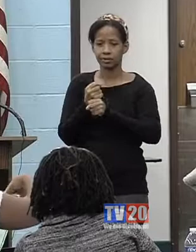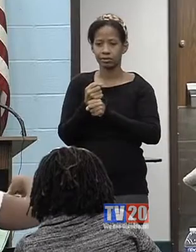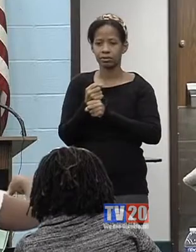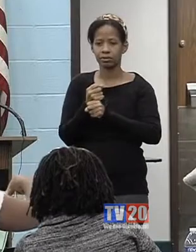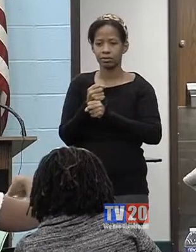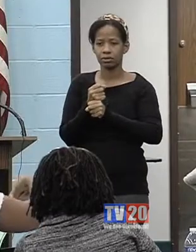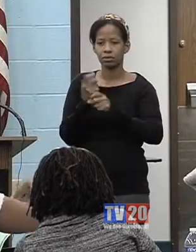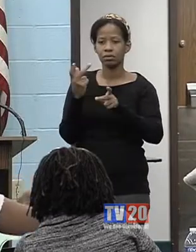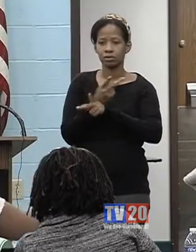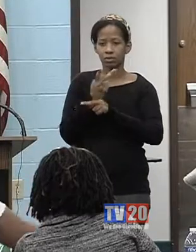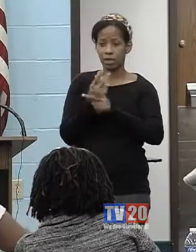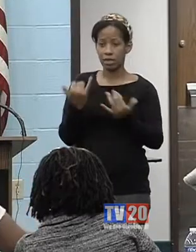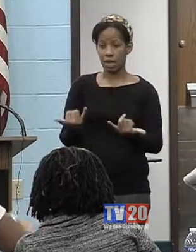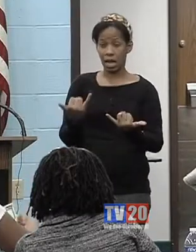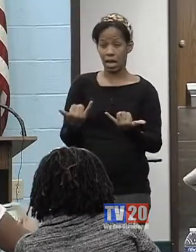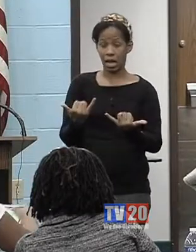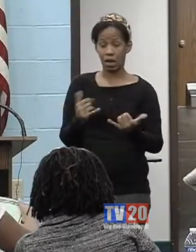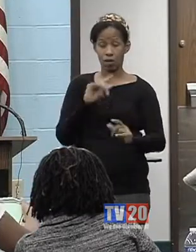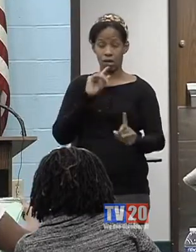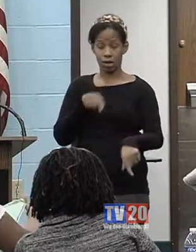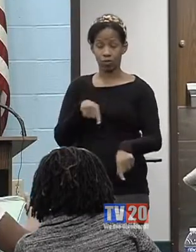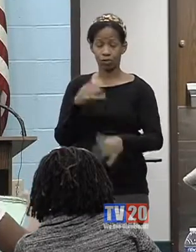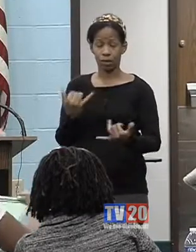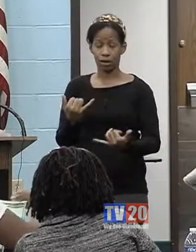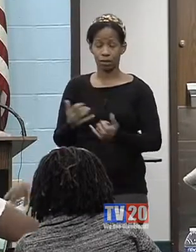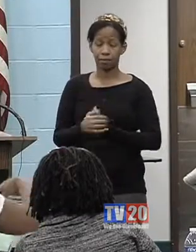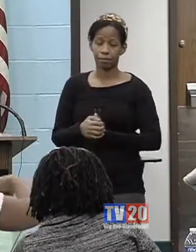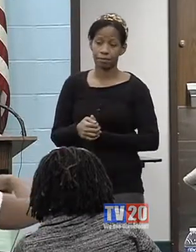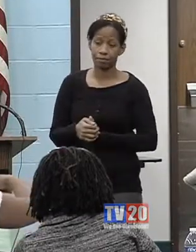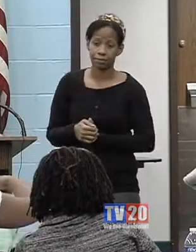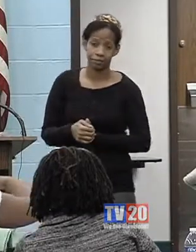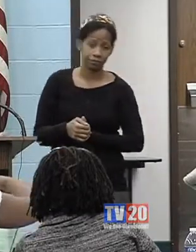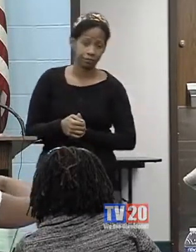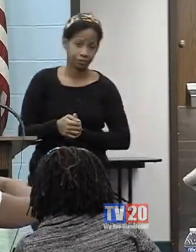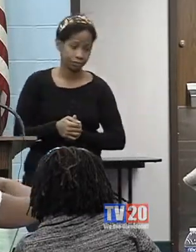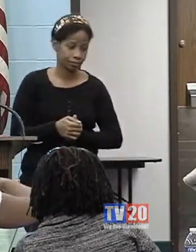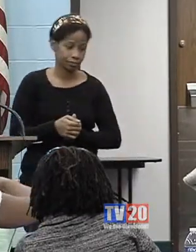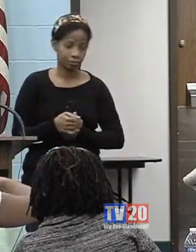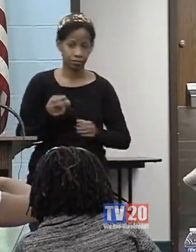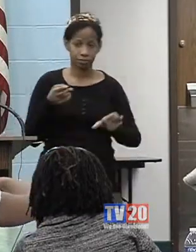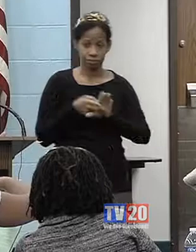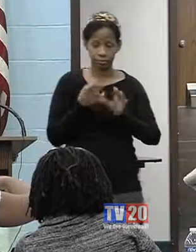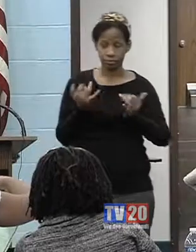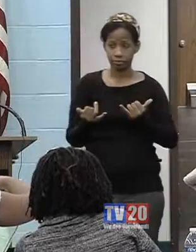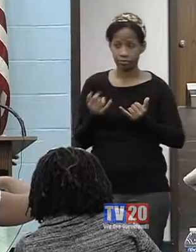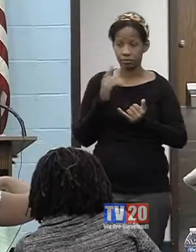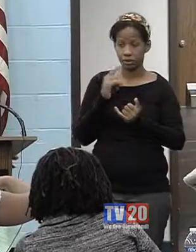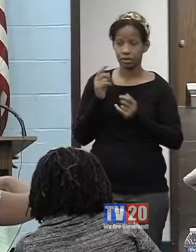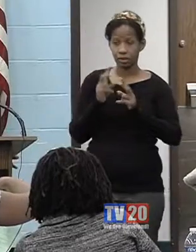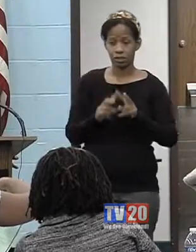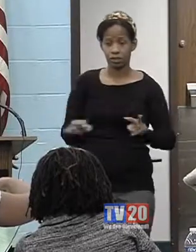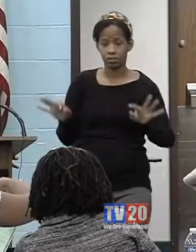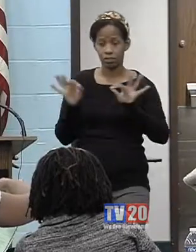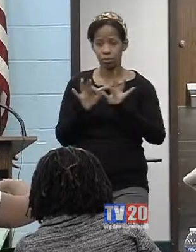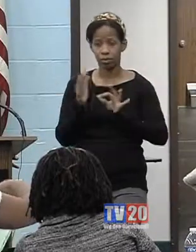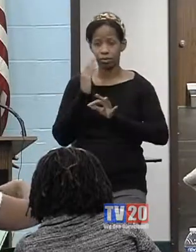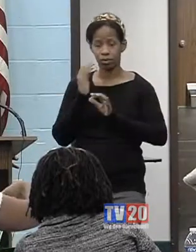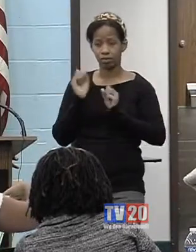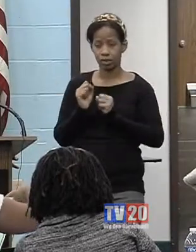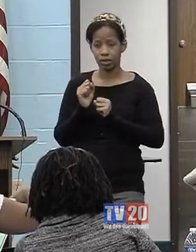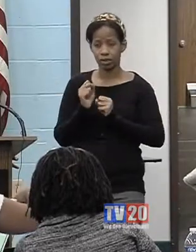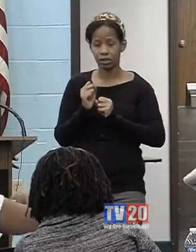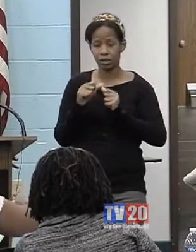to start thinking about it now, because participation in the census is vital so that we